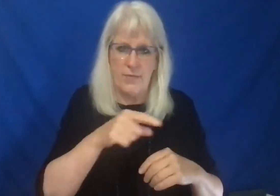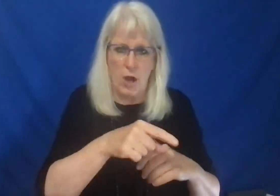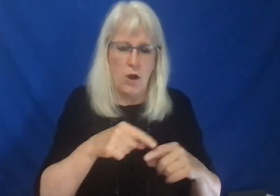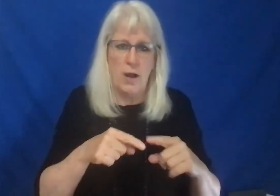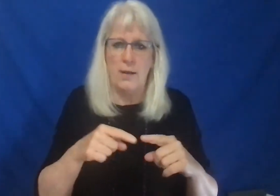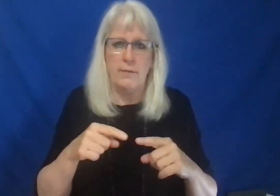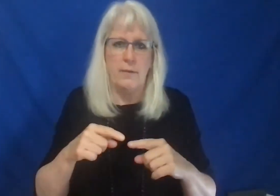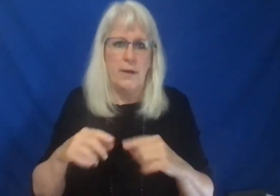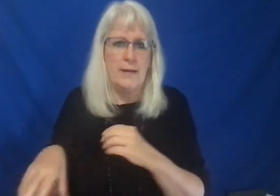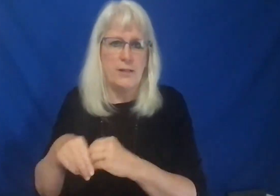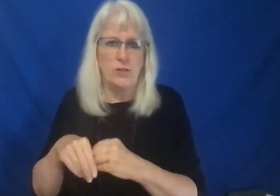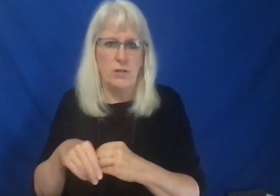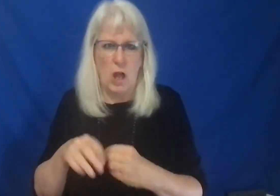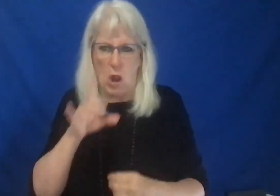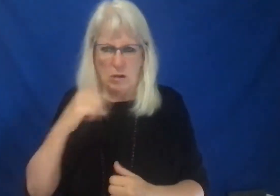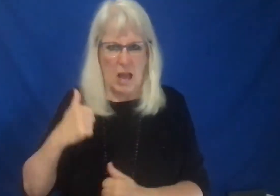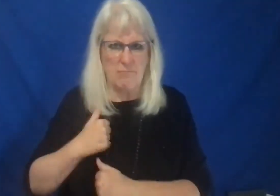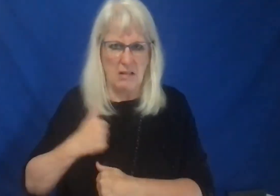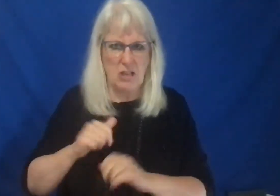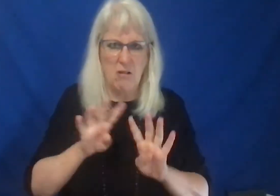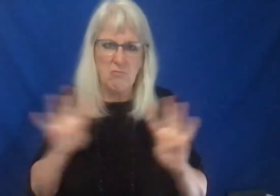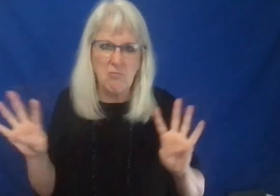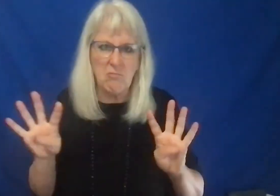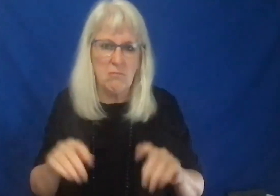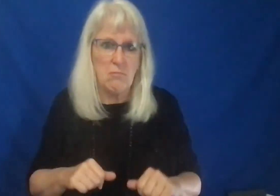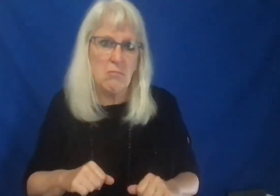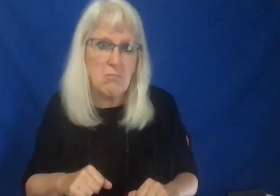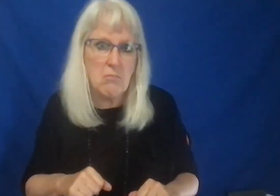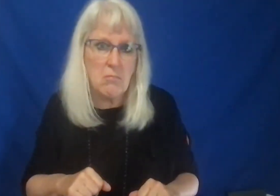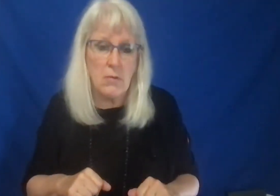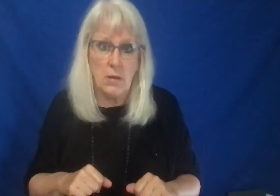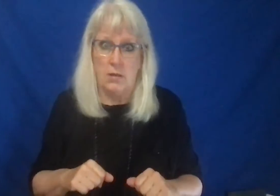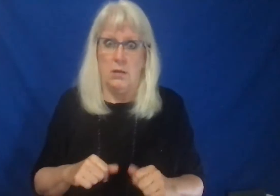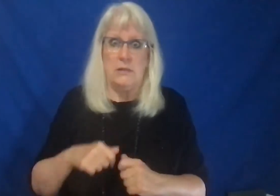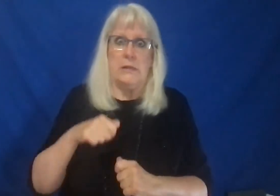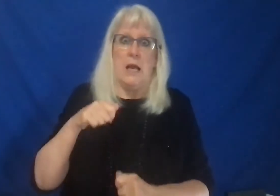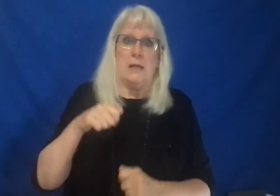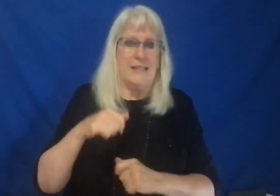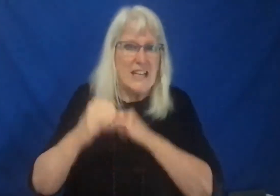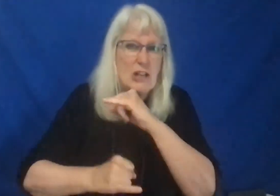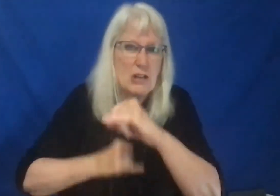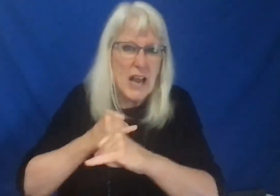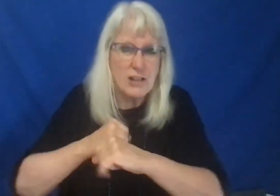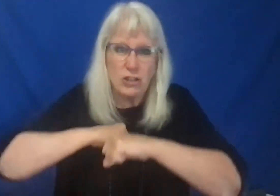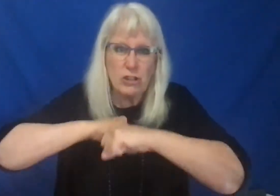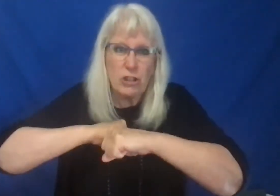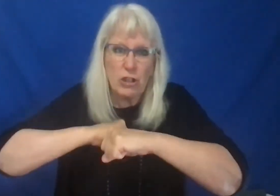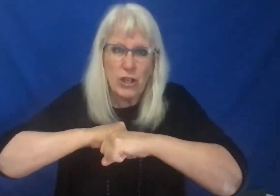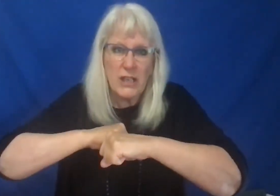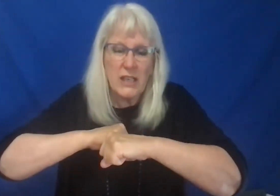sort of paramilitary people there. It was very tense. It was an international security queue. There